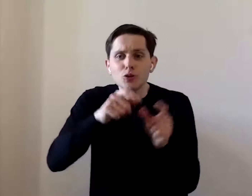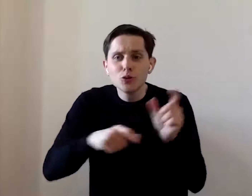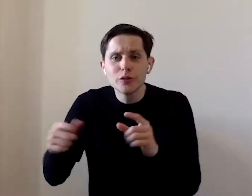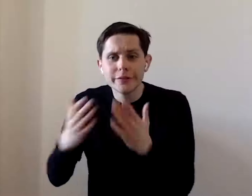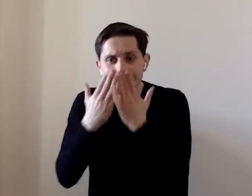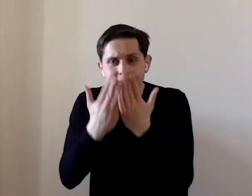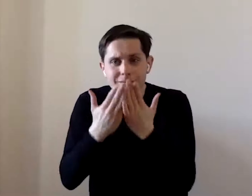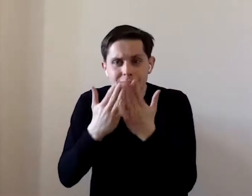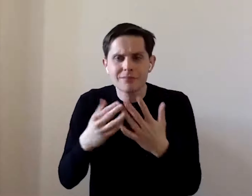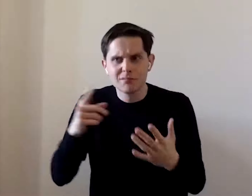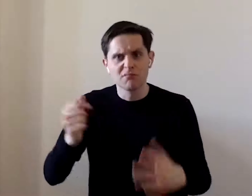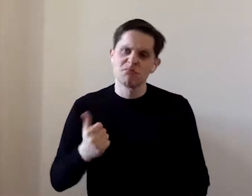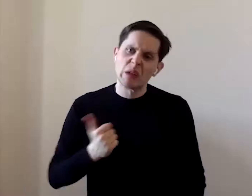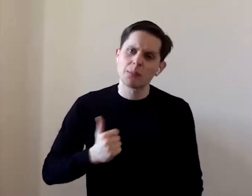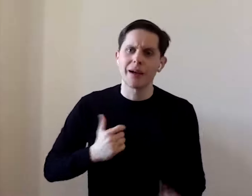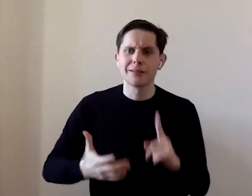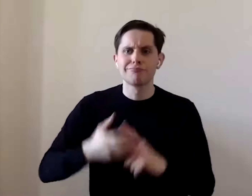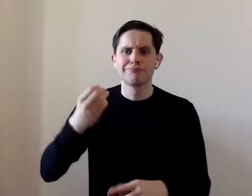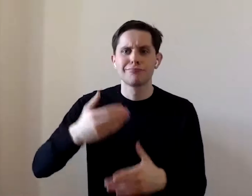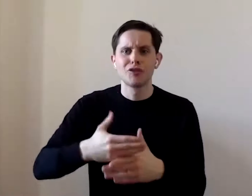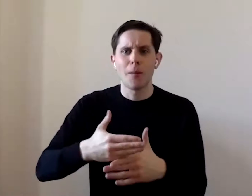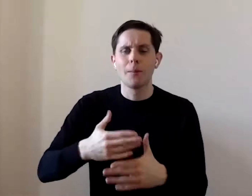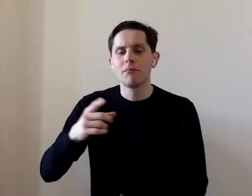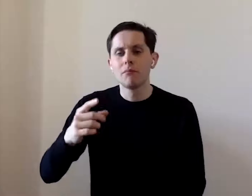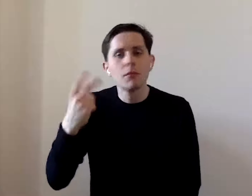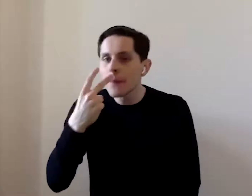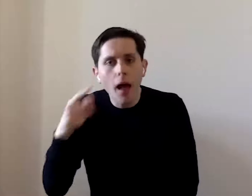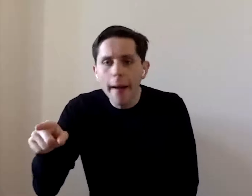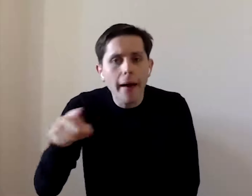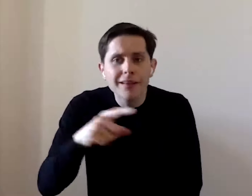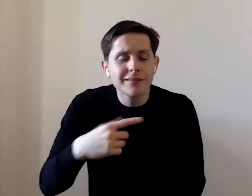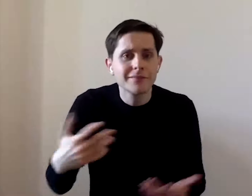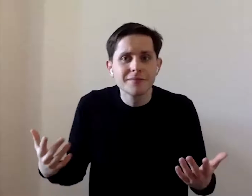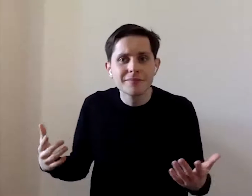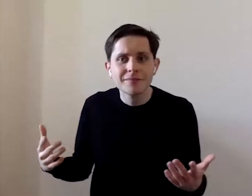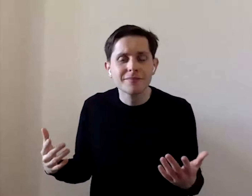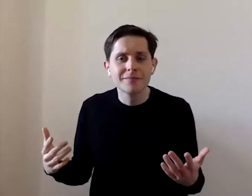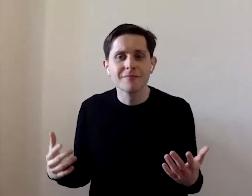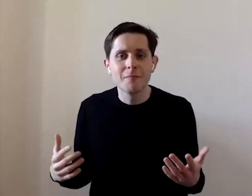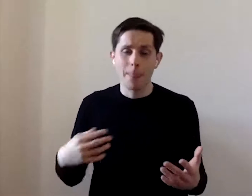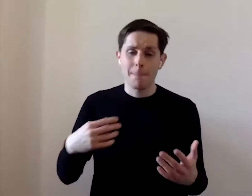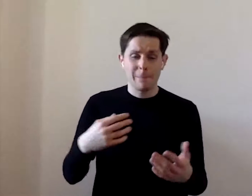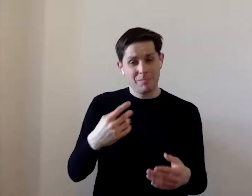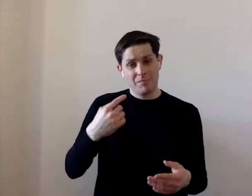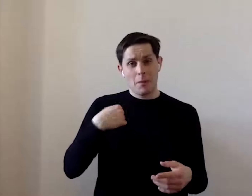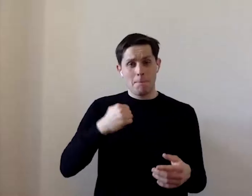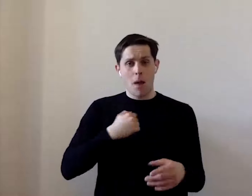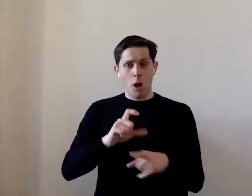which I think people don't really think about in general. I don't know any other students that were going, oh, will I get a job at the